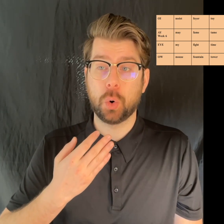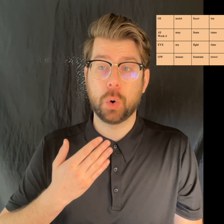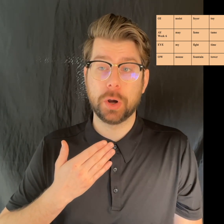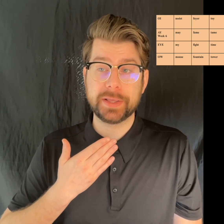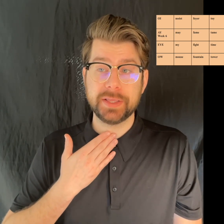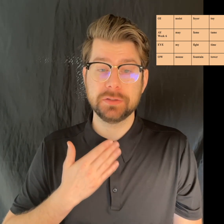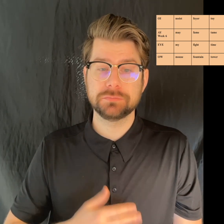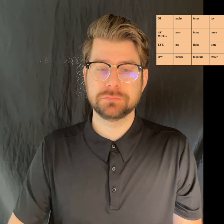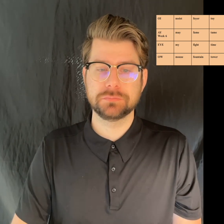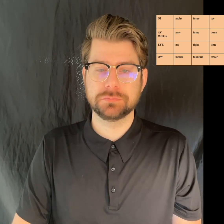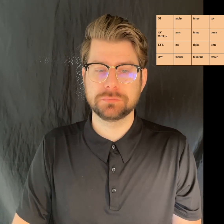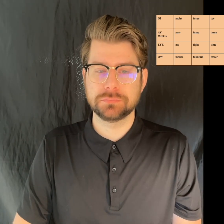hoy,